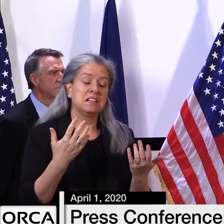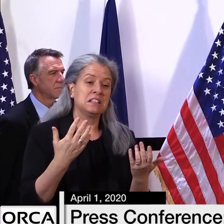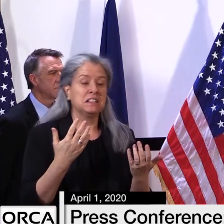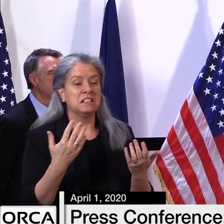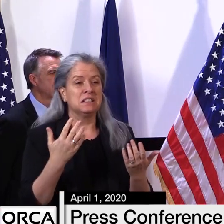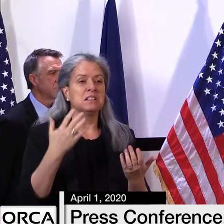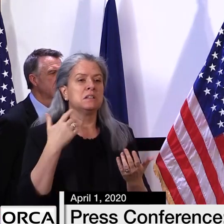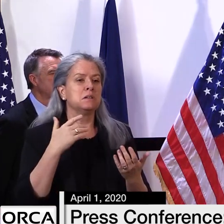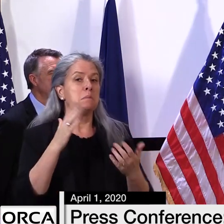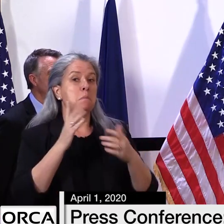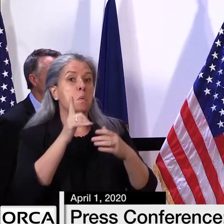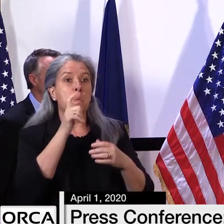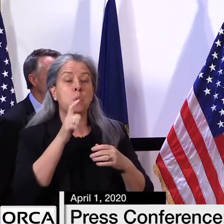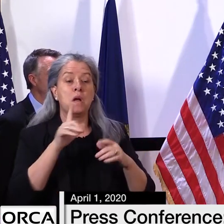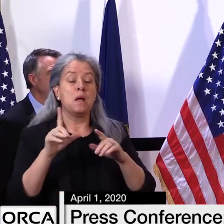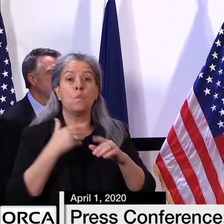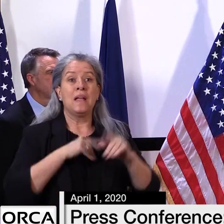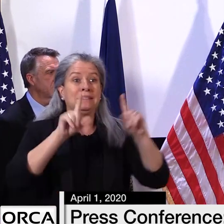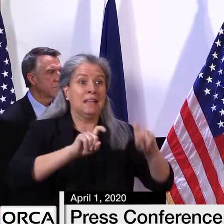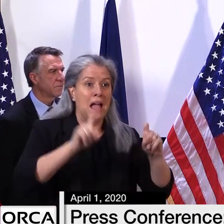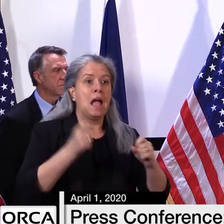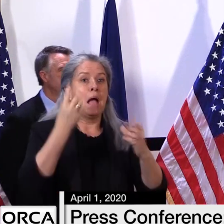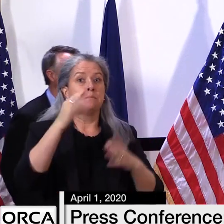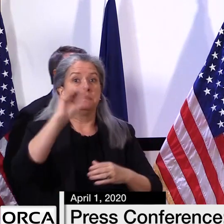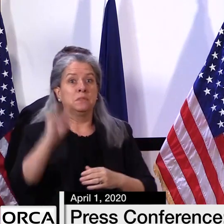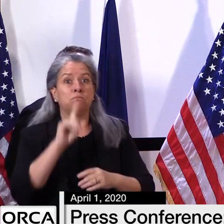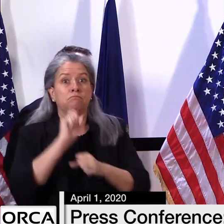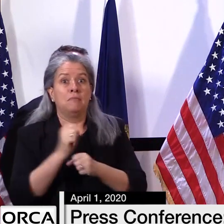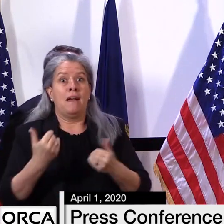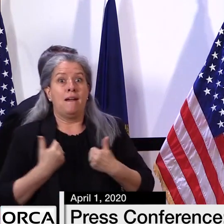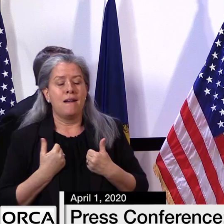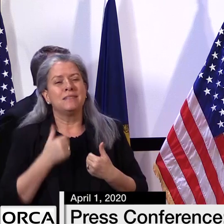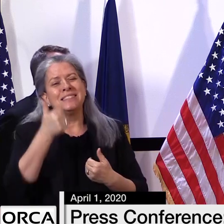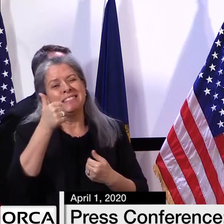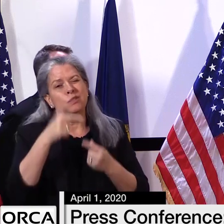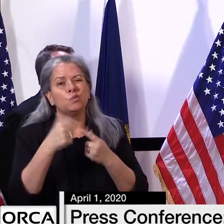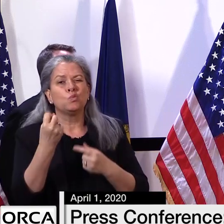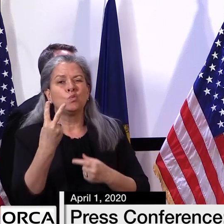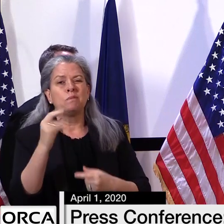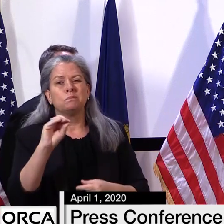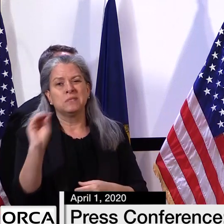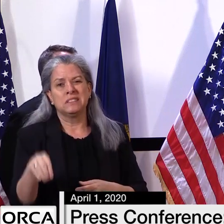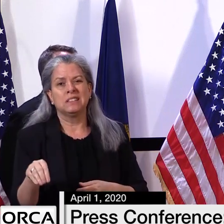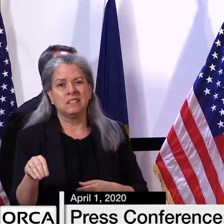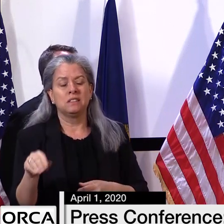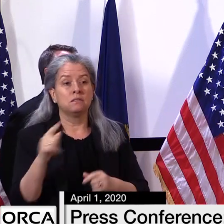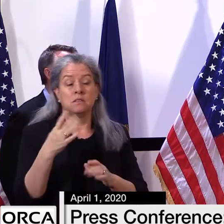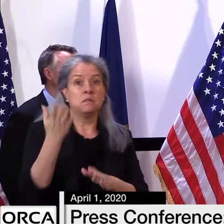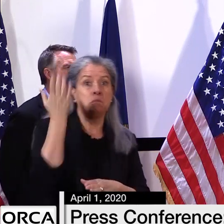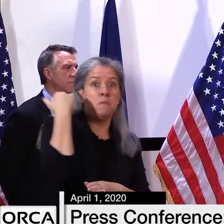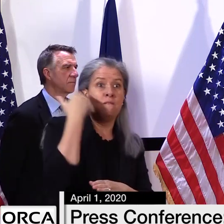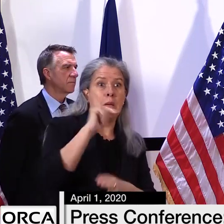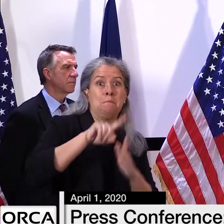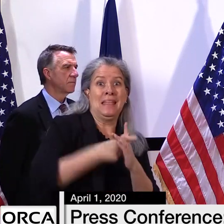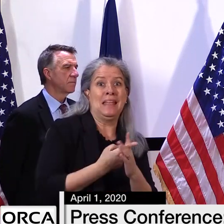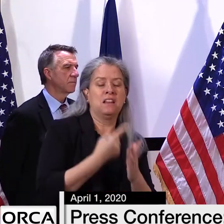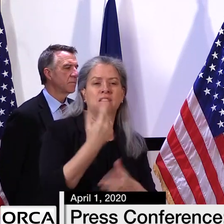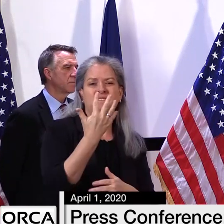to 12% range. Way back early in the epidemic, they were down less than